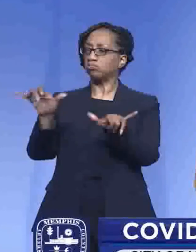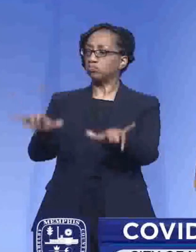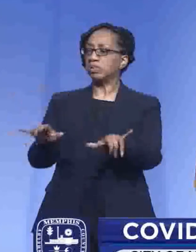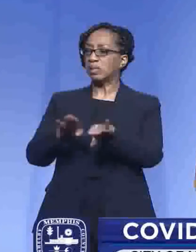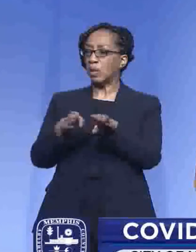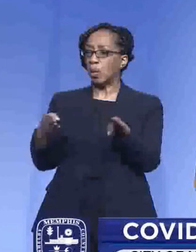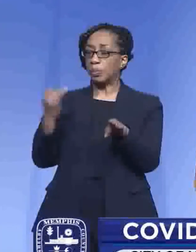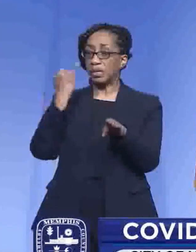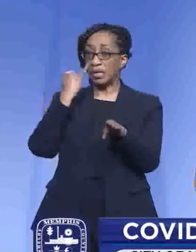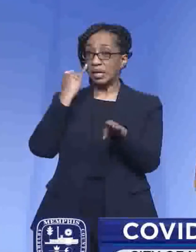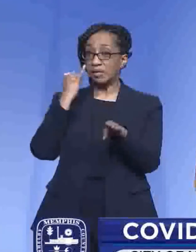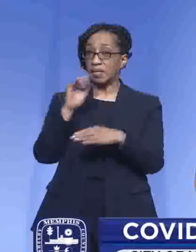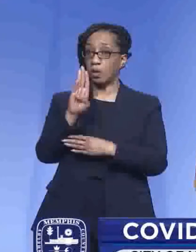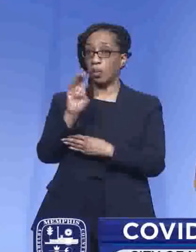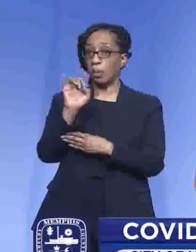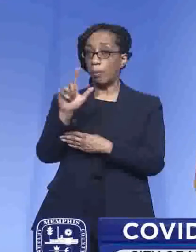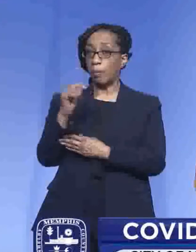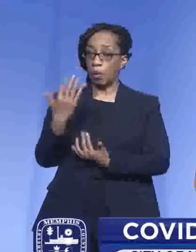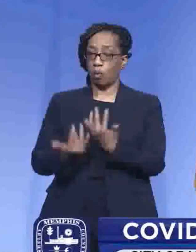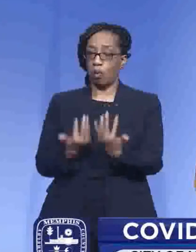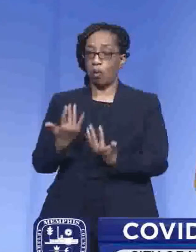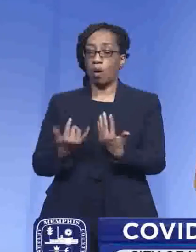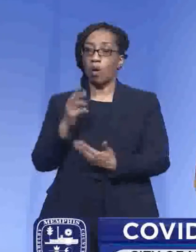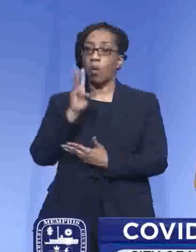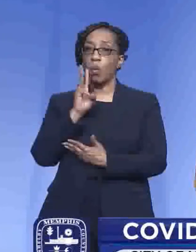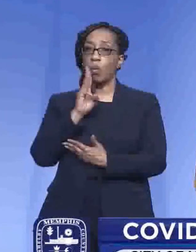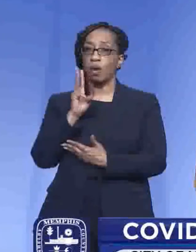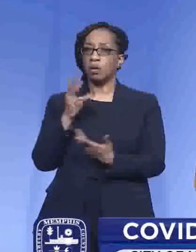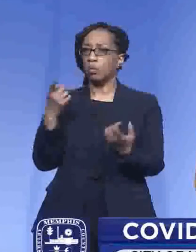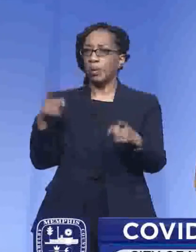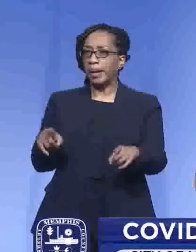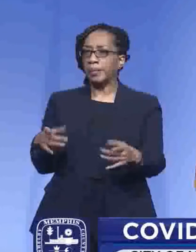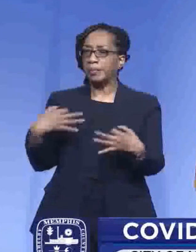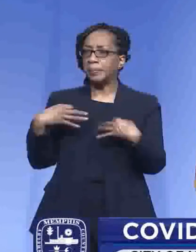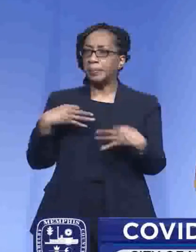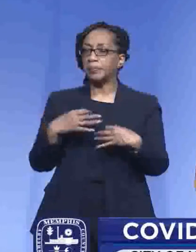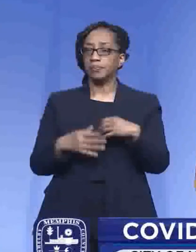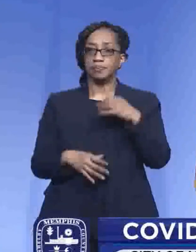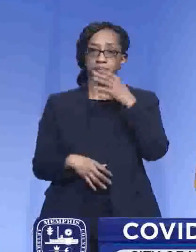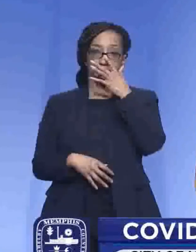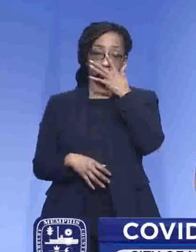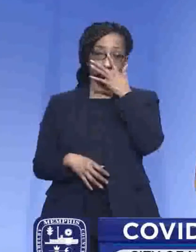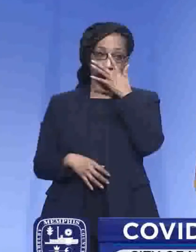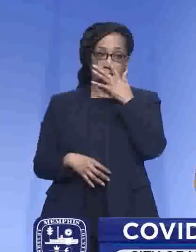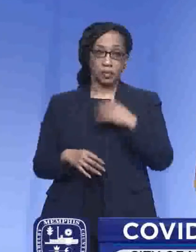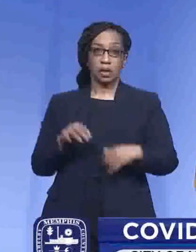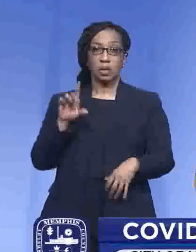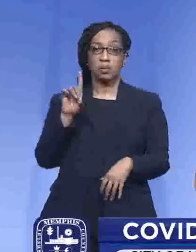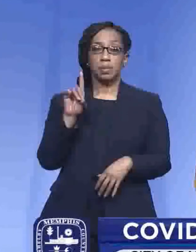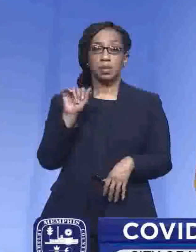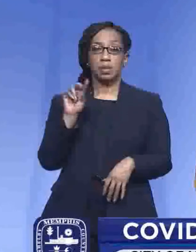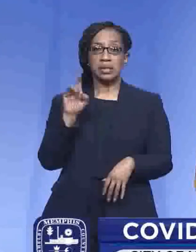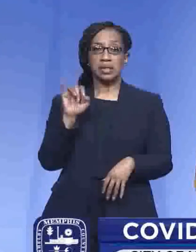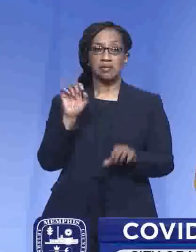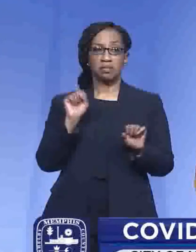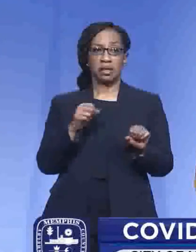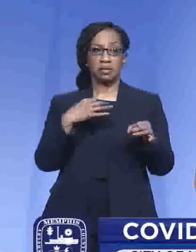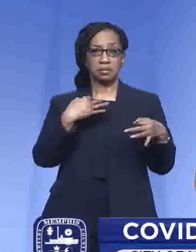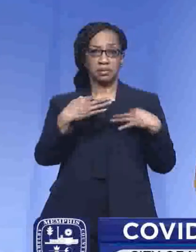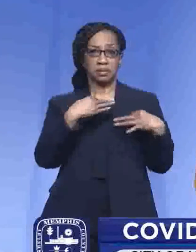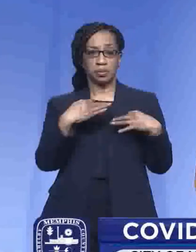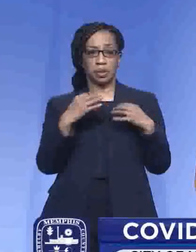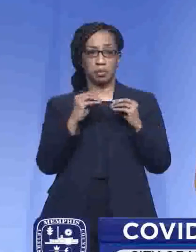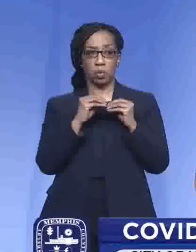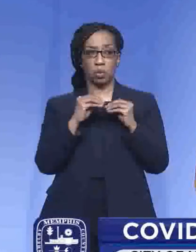the boil water protocol? Well, David could probably answer that if there is an internal question. I think